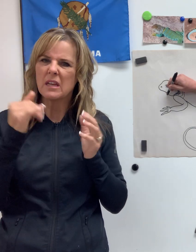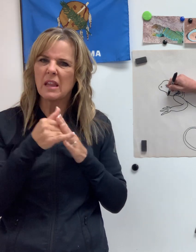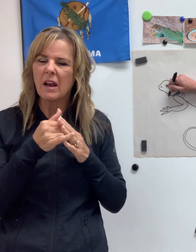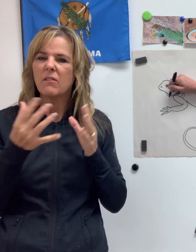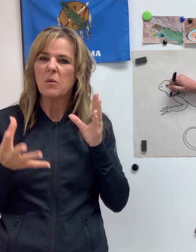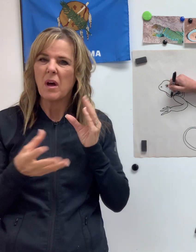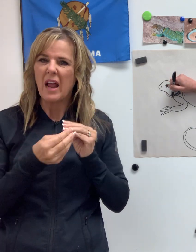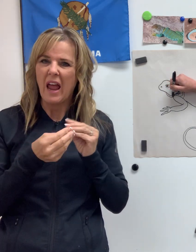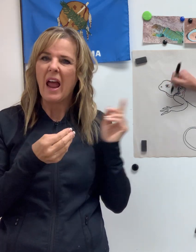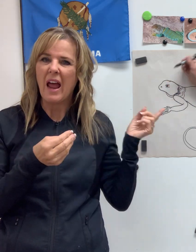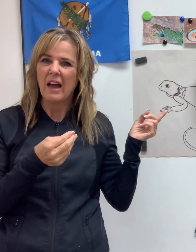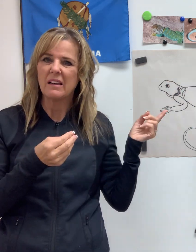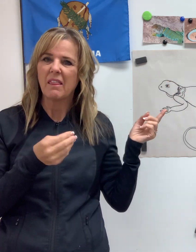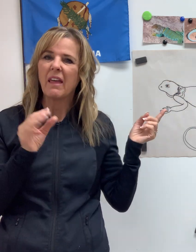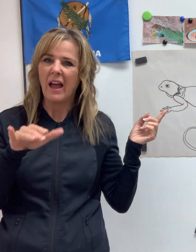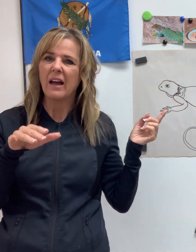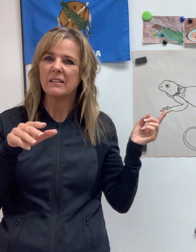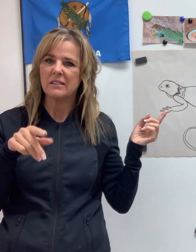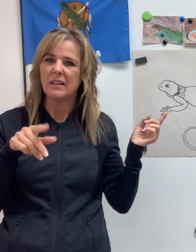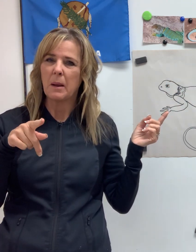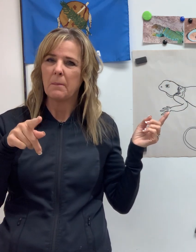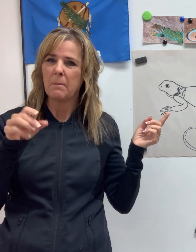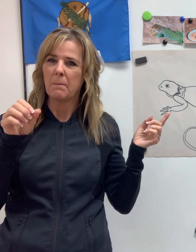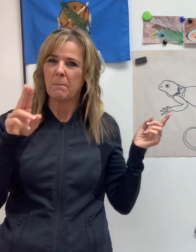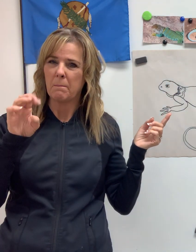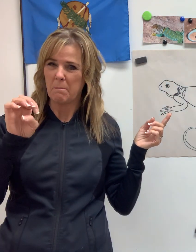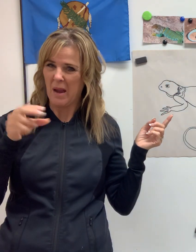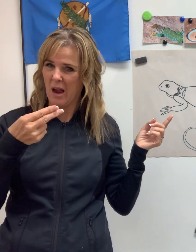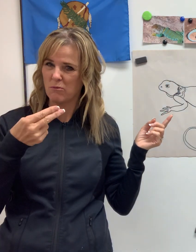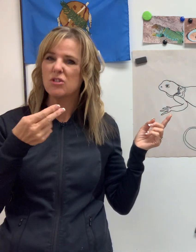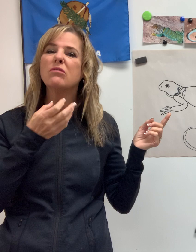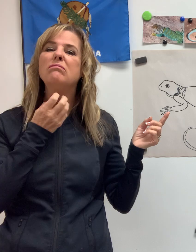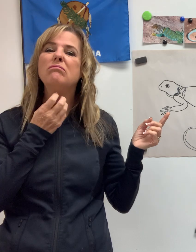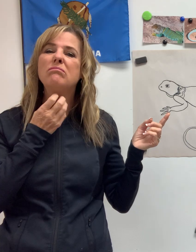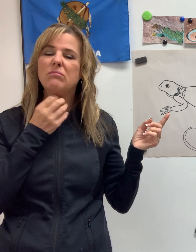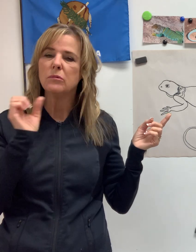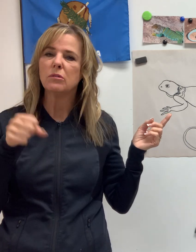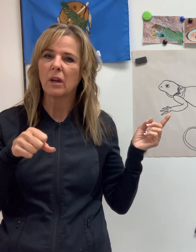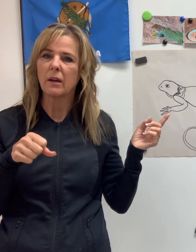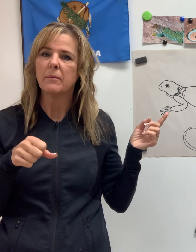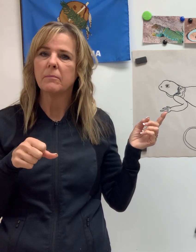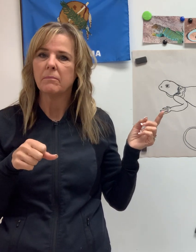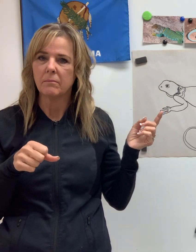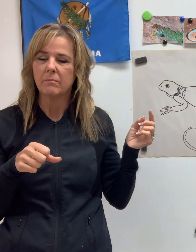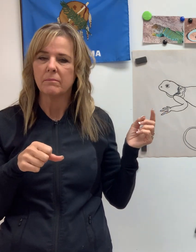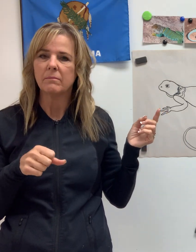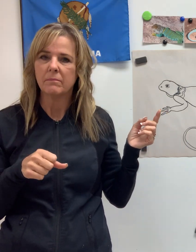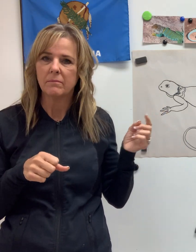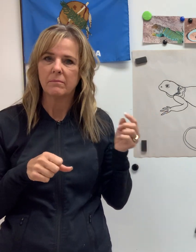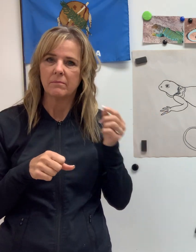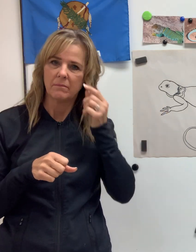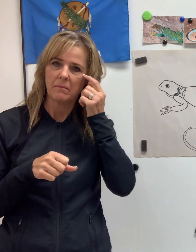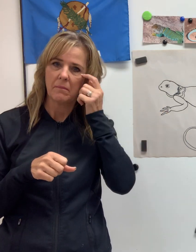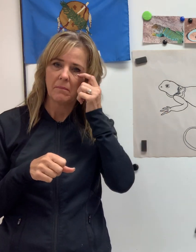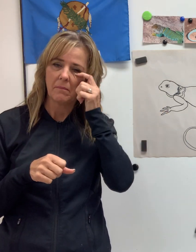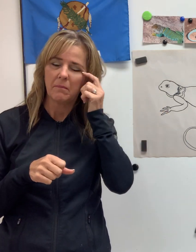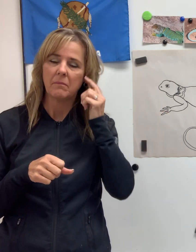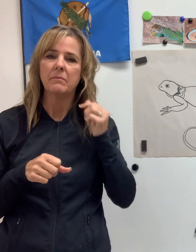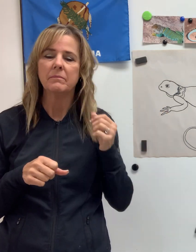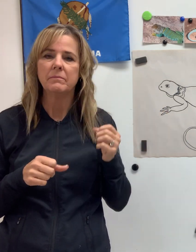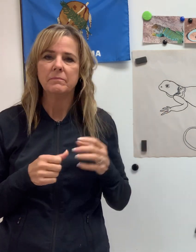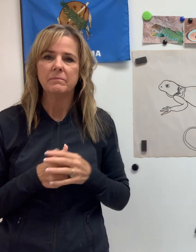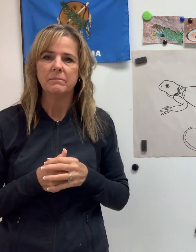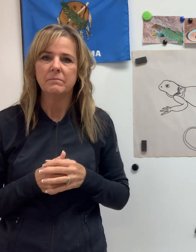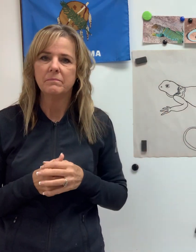to add a little curve line along his neck like that, or even a dotted line to make it look like it's like you really can barely see